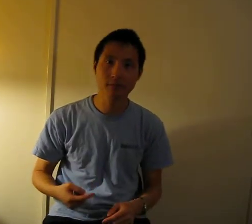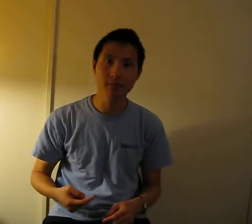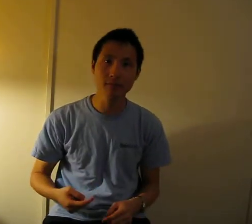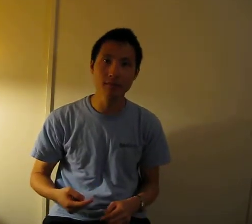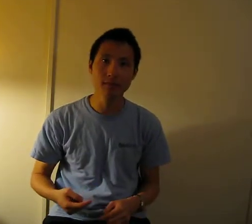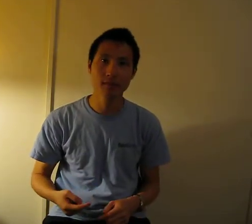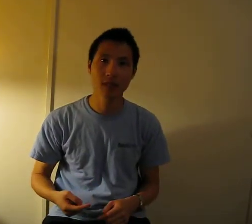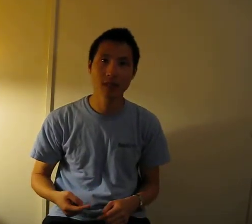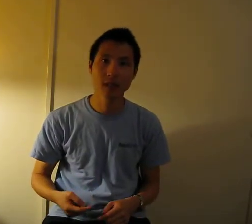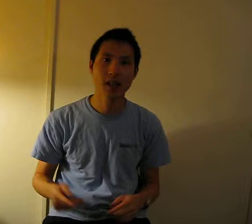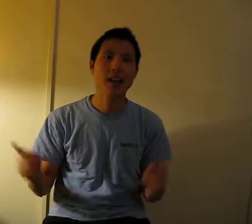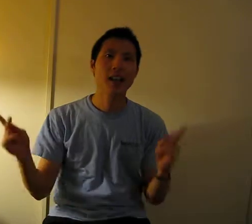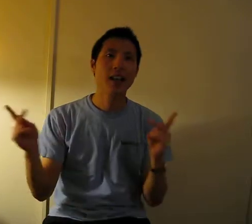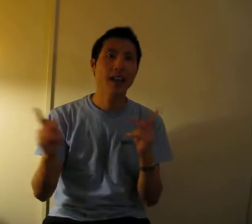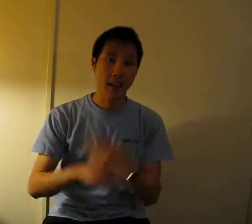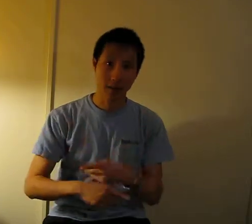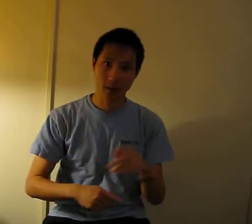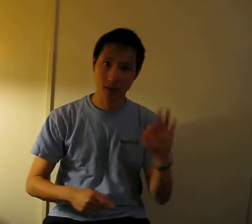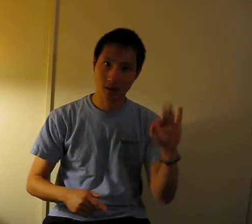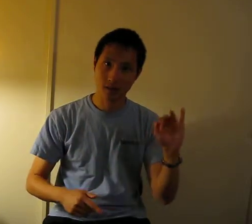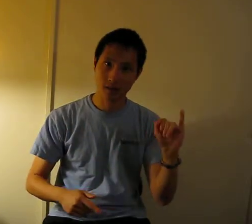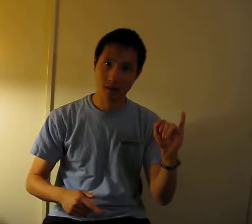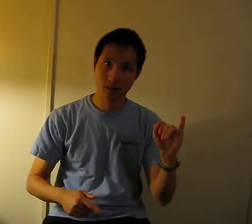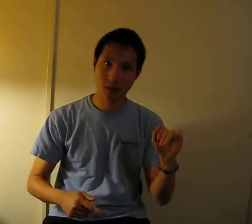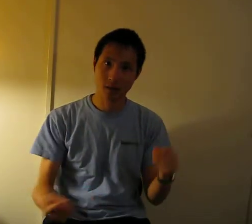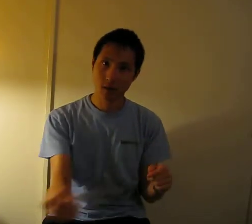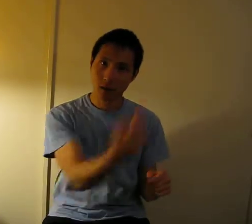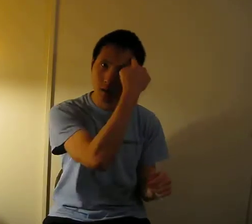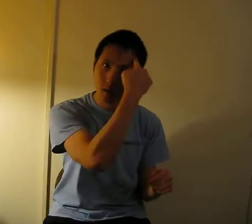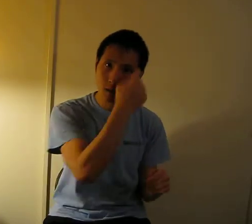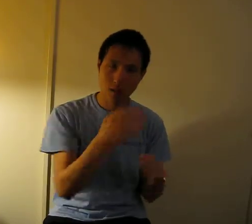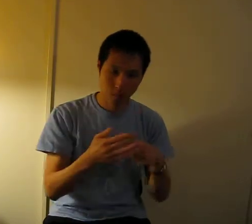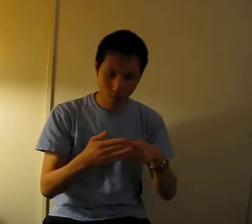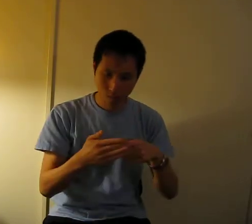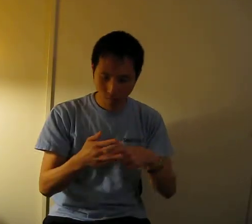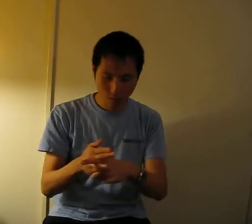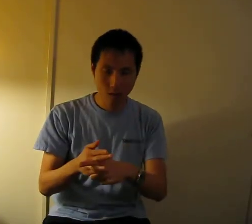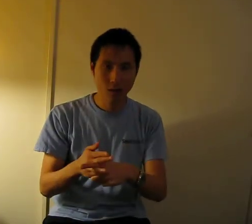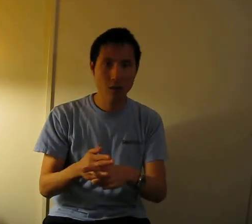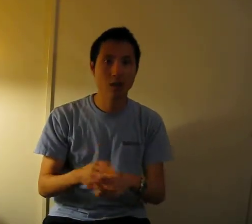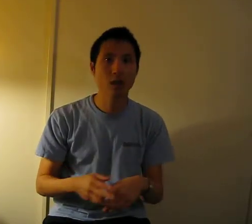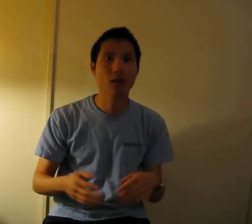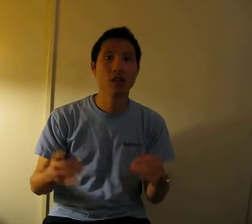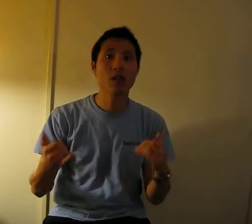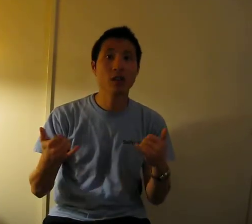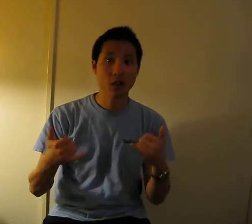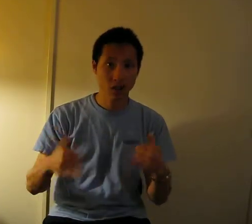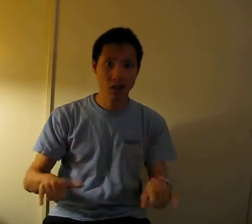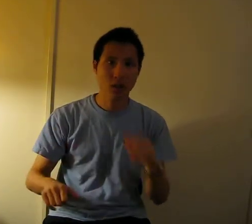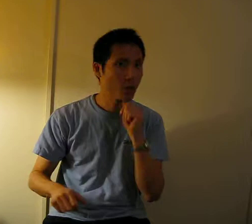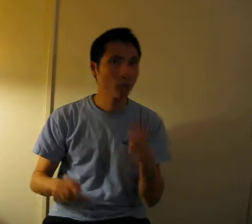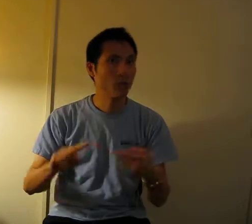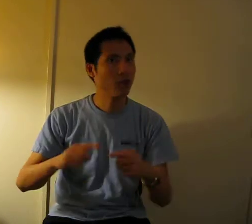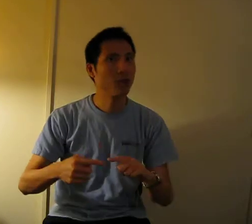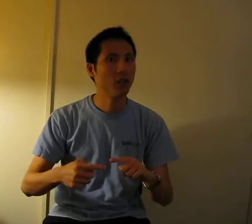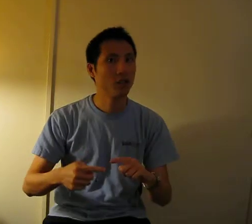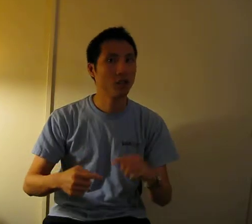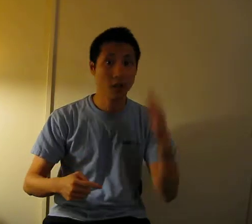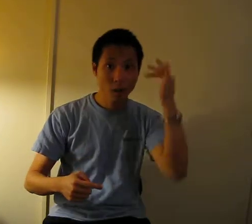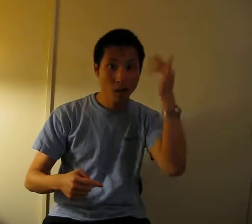the chest or in the abdomen. Because even if the sting actually goes inside the head, it's still